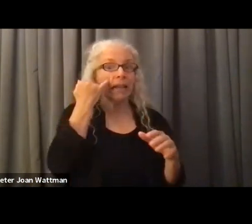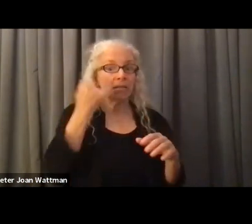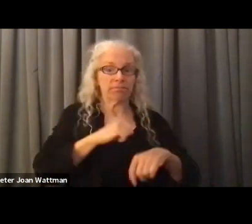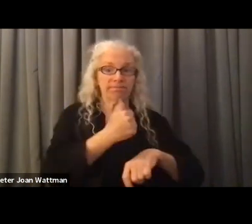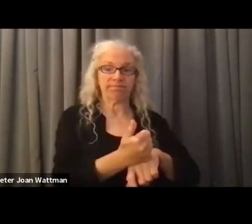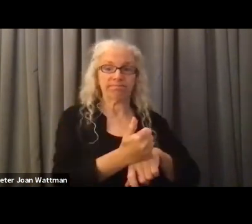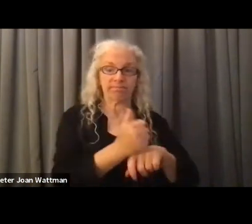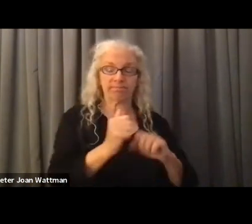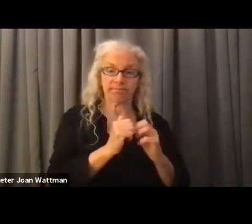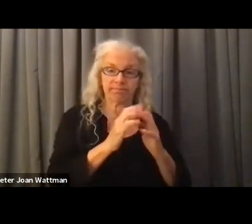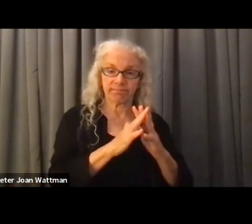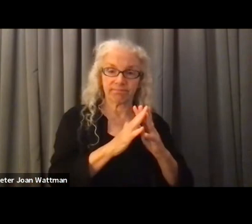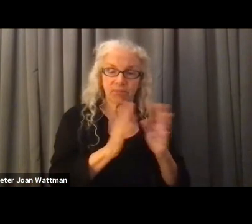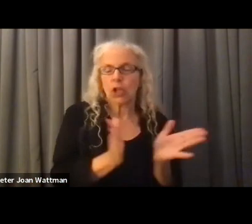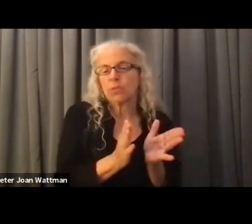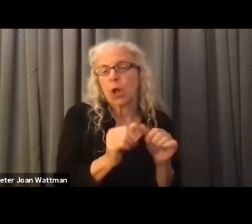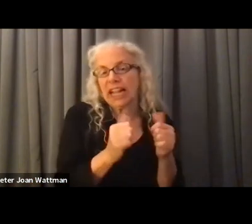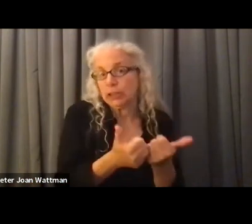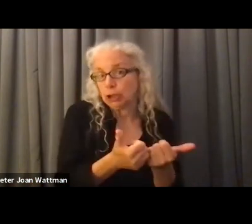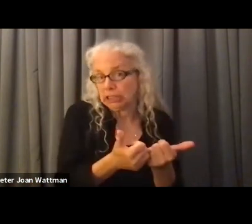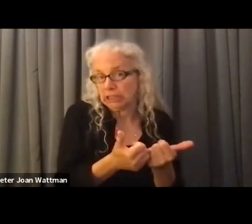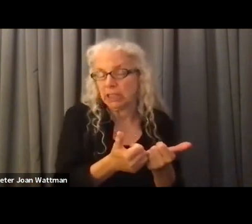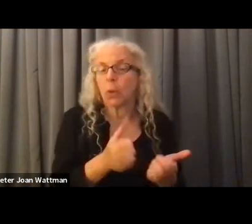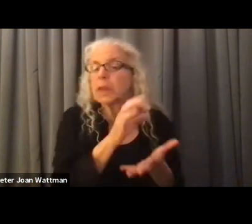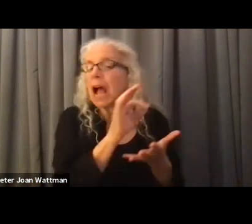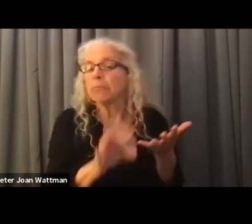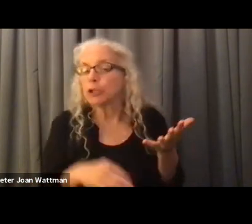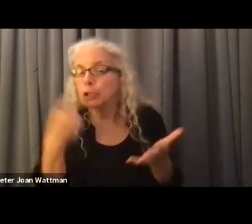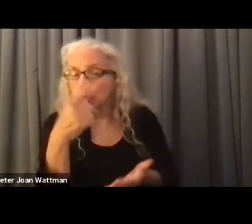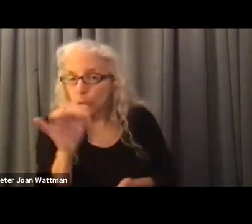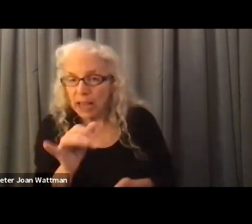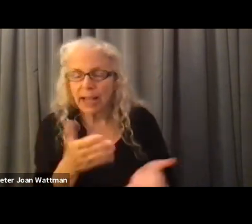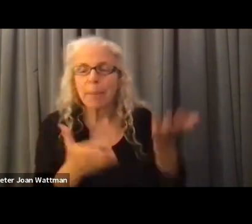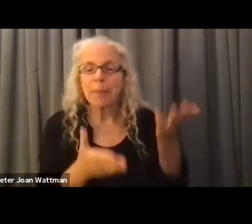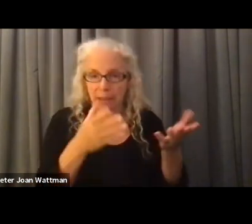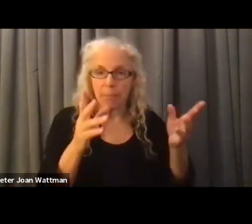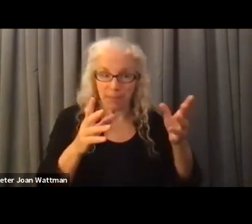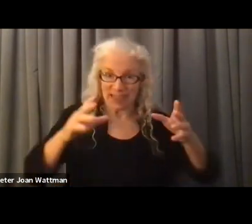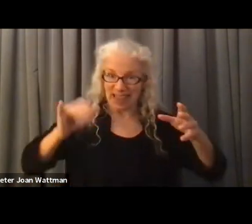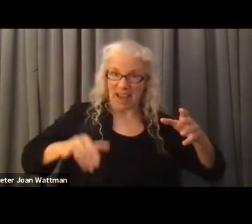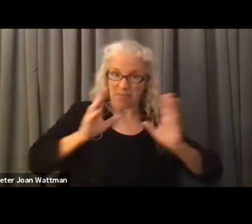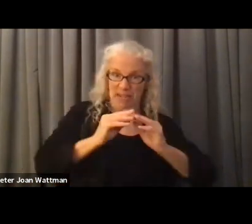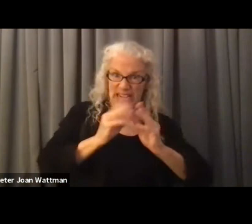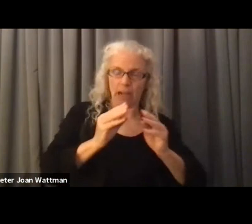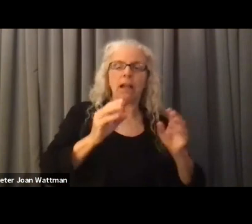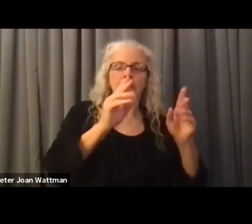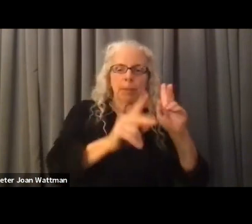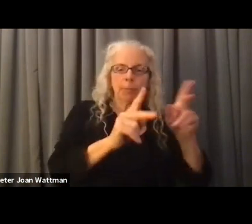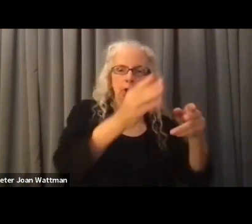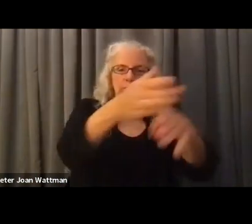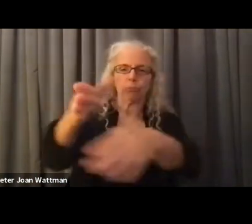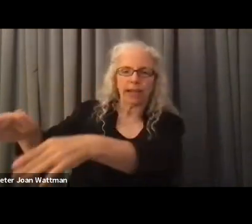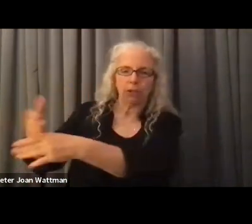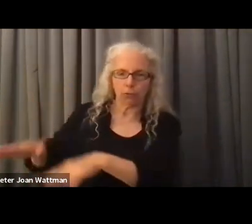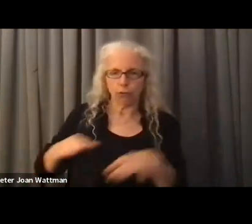set up a small agency and ask people to break into small groups to talk about needs that an agency such as